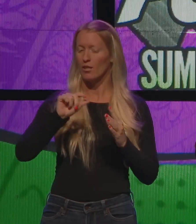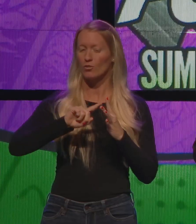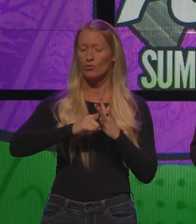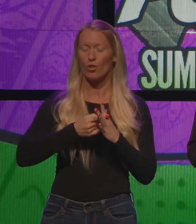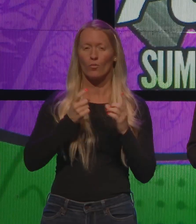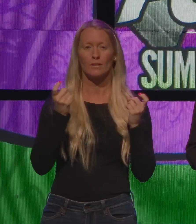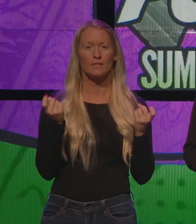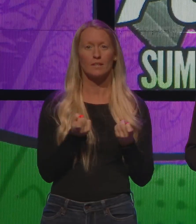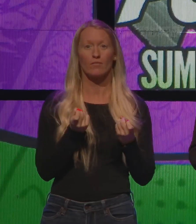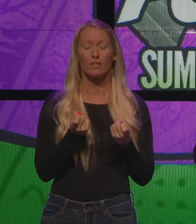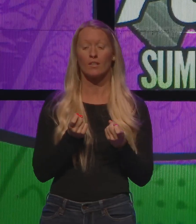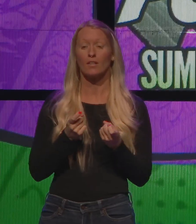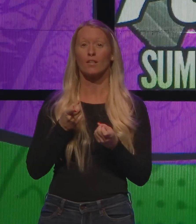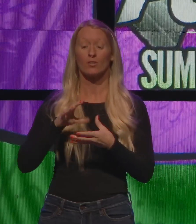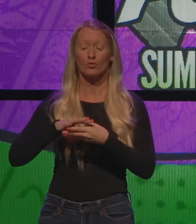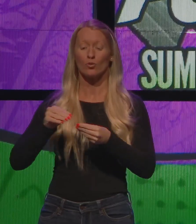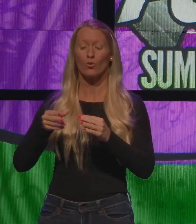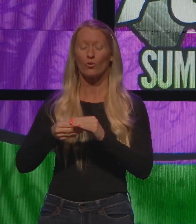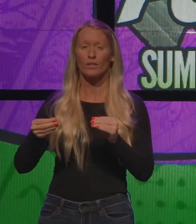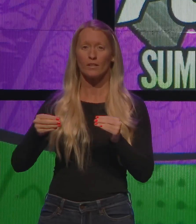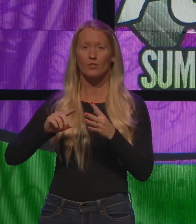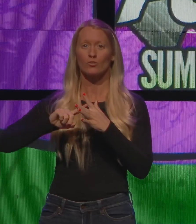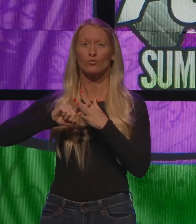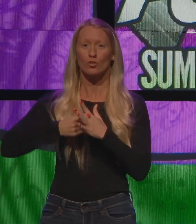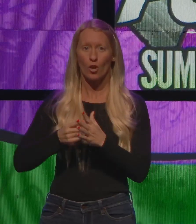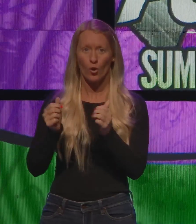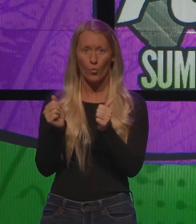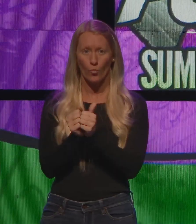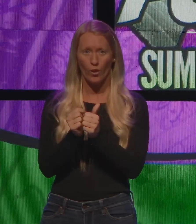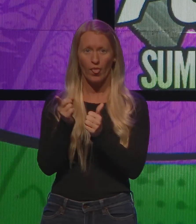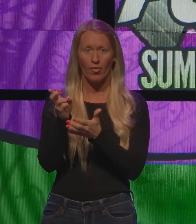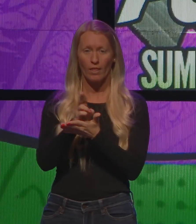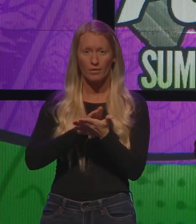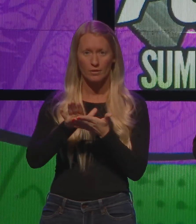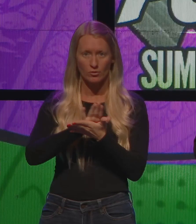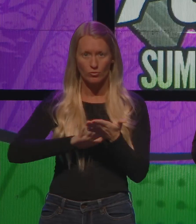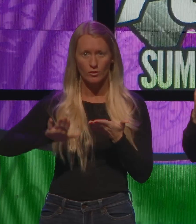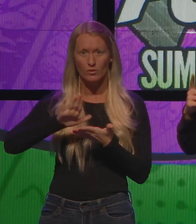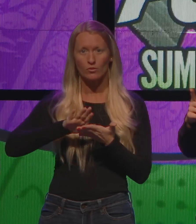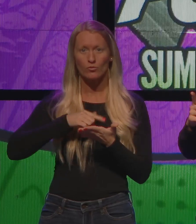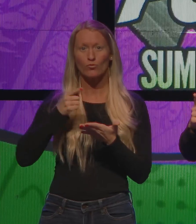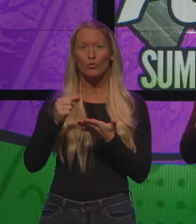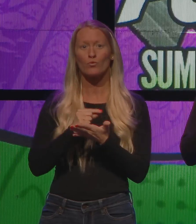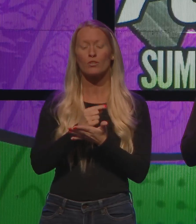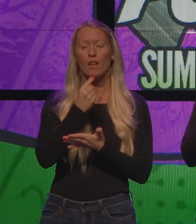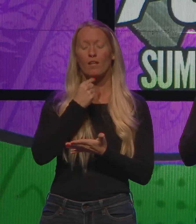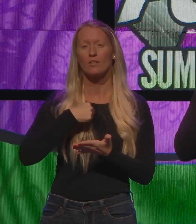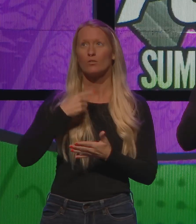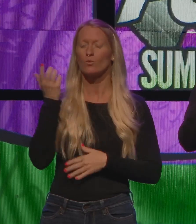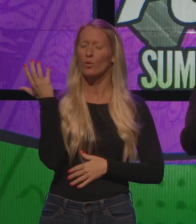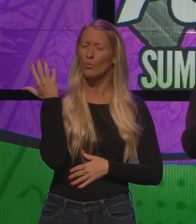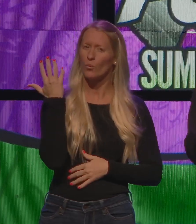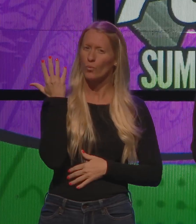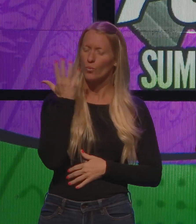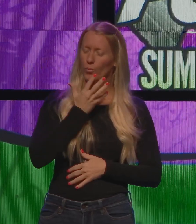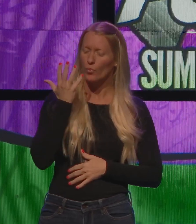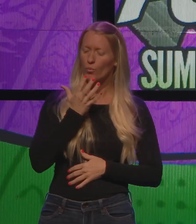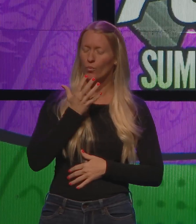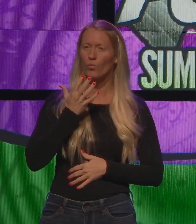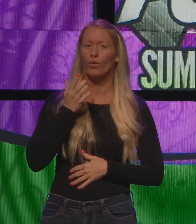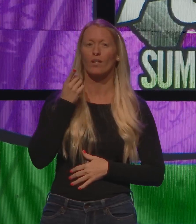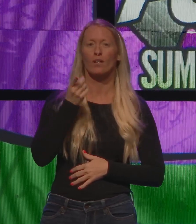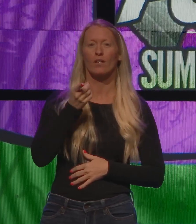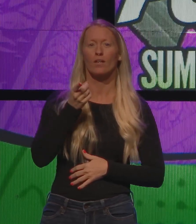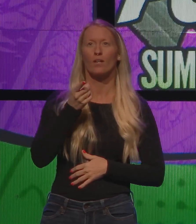sacredness. Scripture tells us that we are fearfully and wonderfully made, that you, yes, you, and you, and